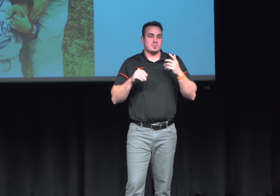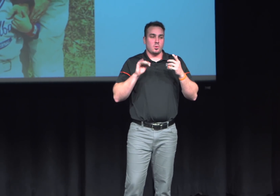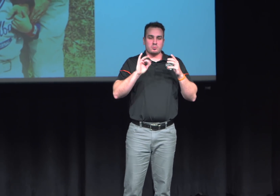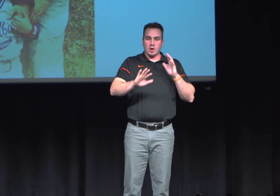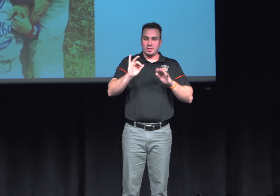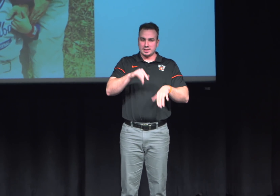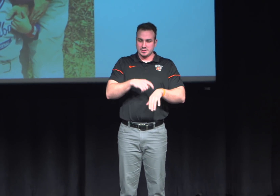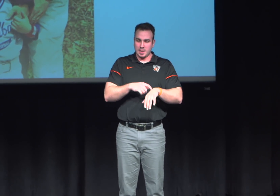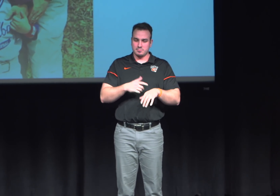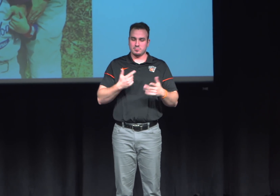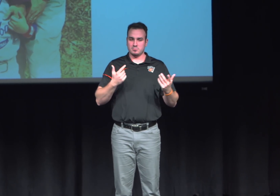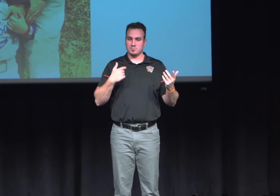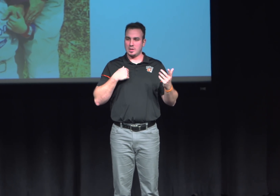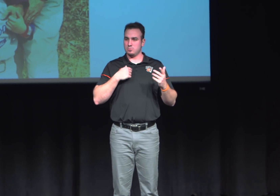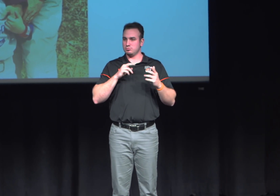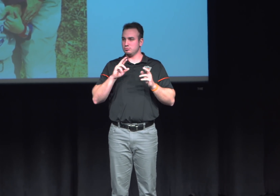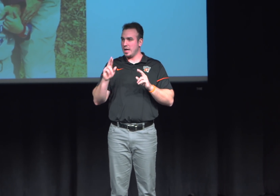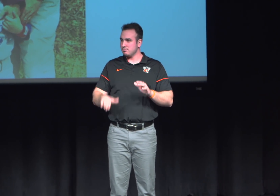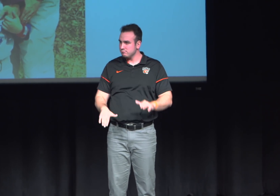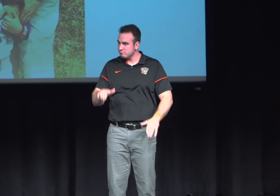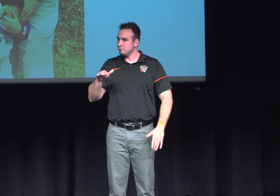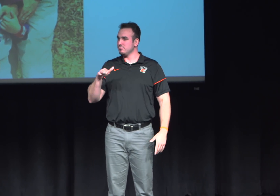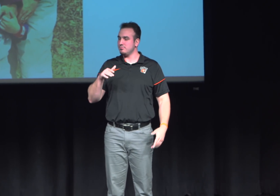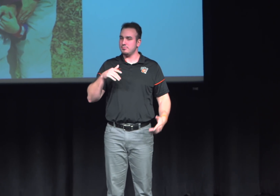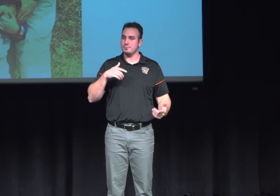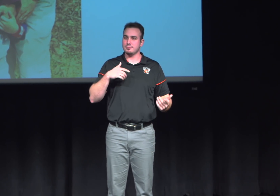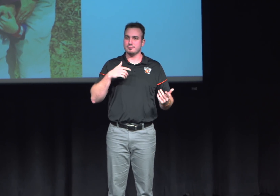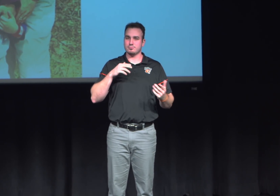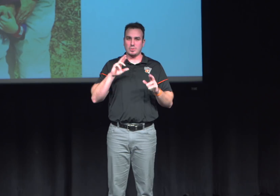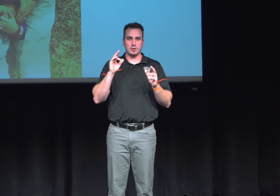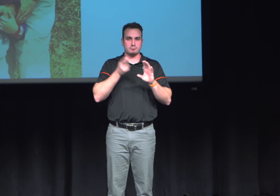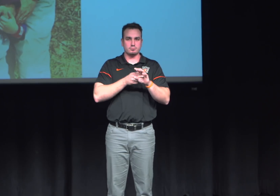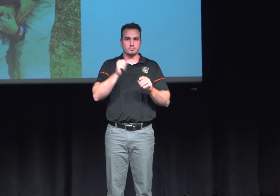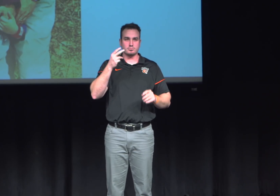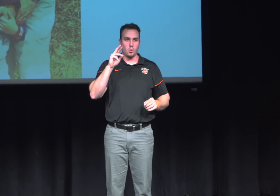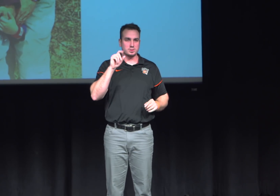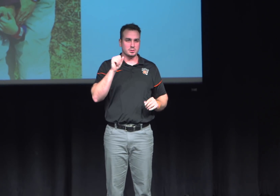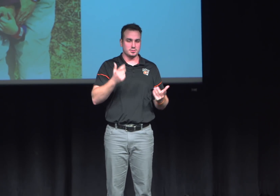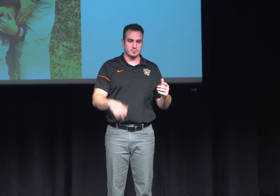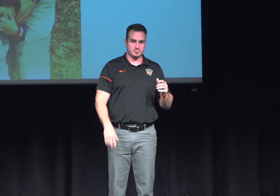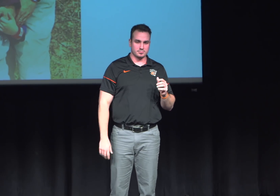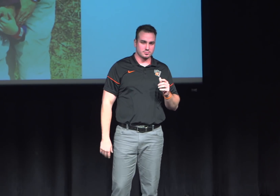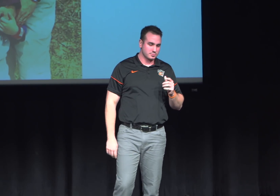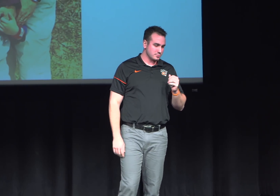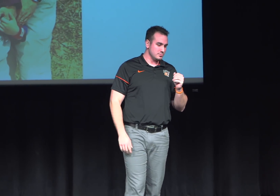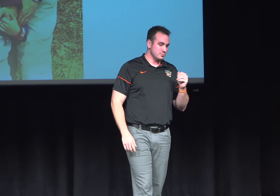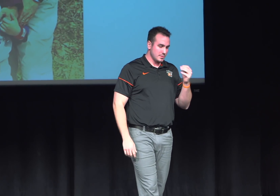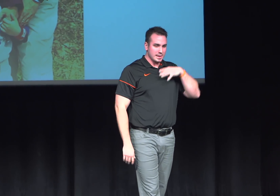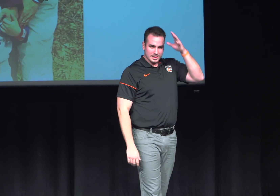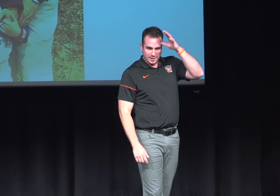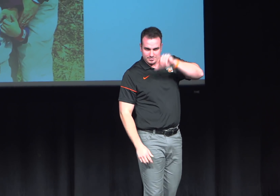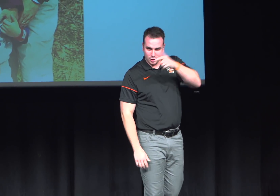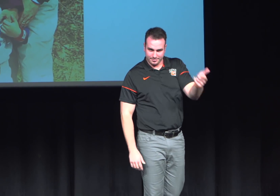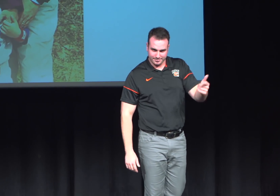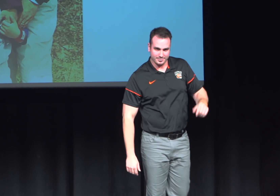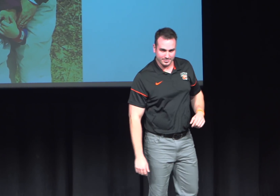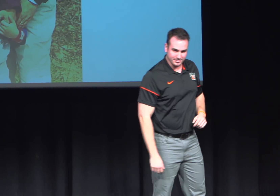Around that time, I was growing up a little bit. I was ready to join sports. So it was my dad's turn.